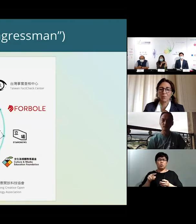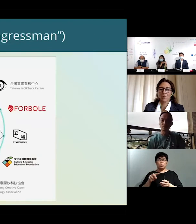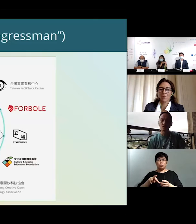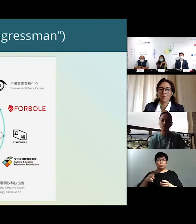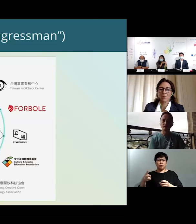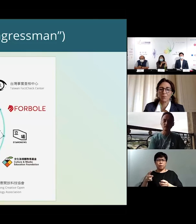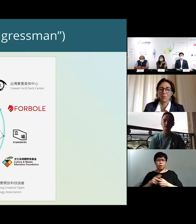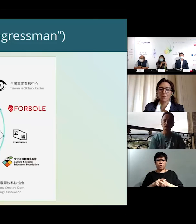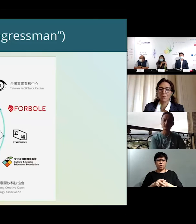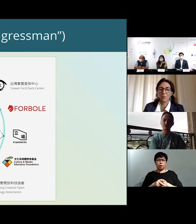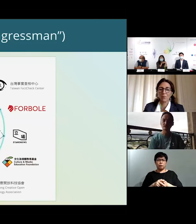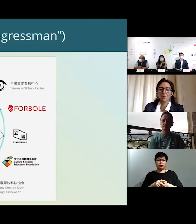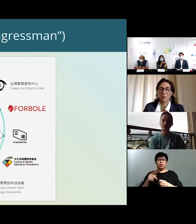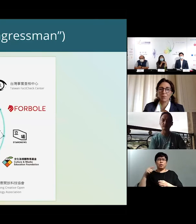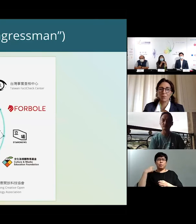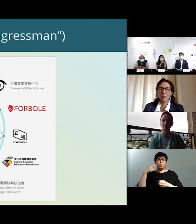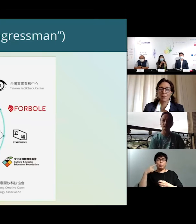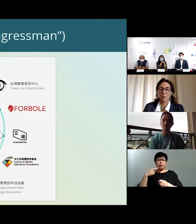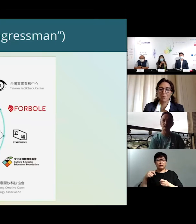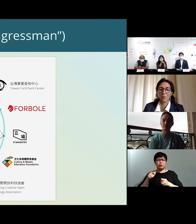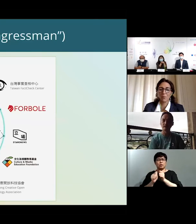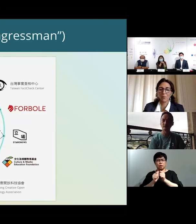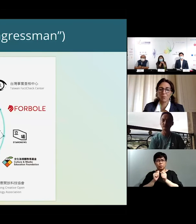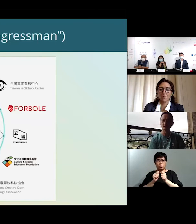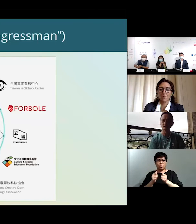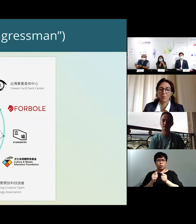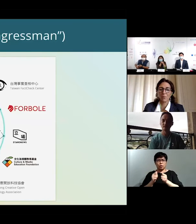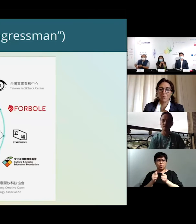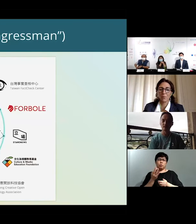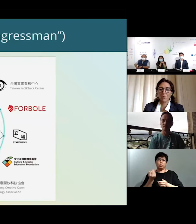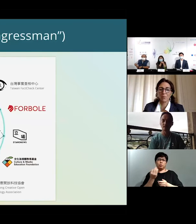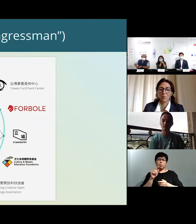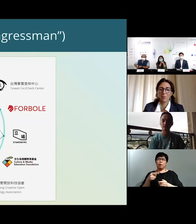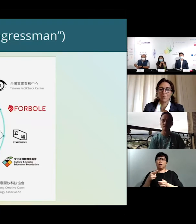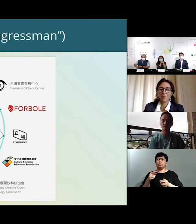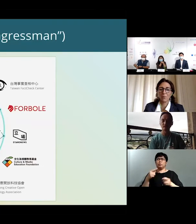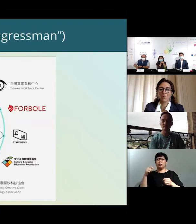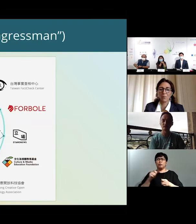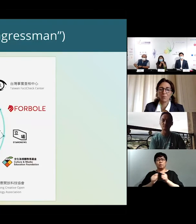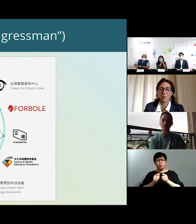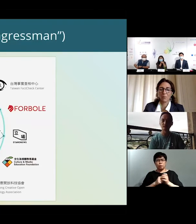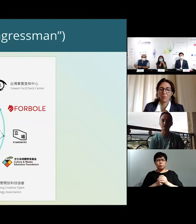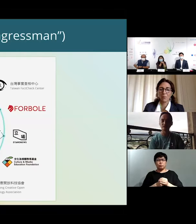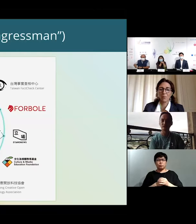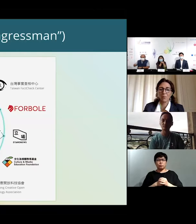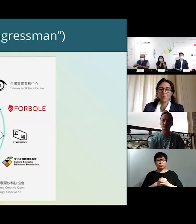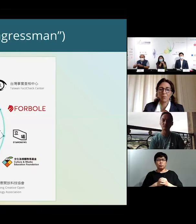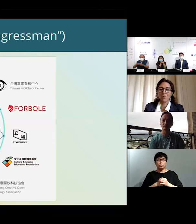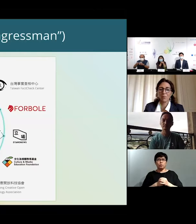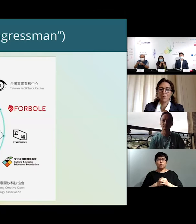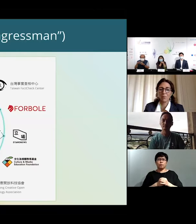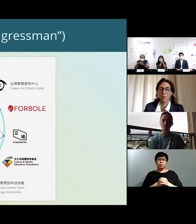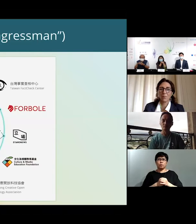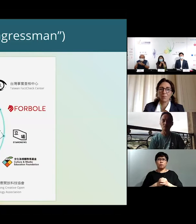So at the core of the consensus mechanism, there are validators. I don't have time to explain in details, but you